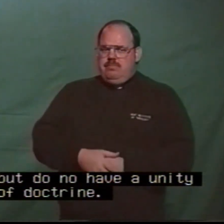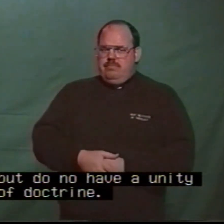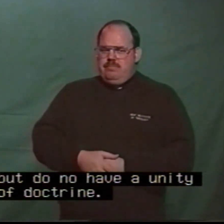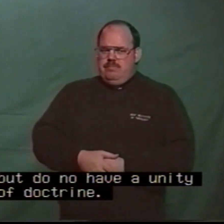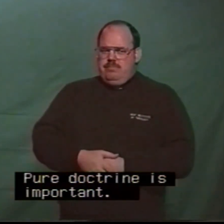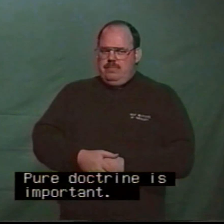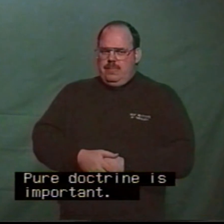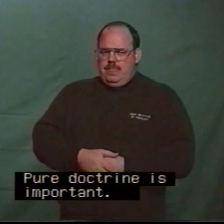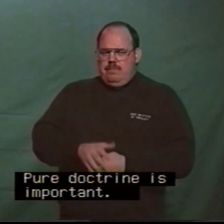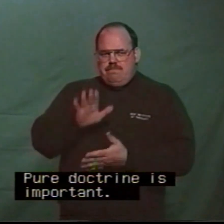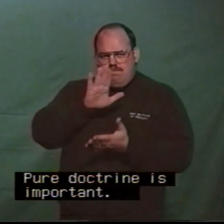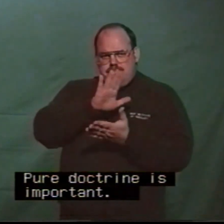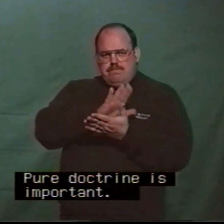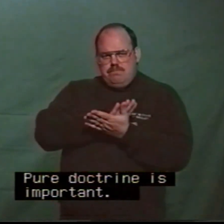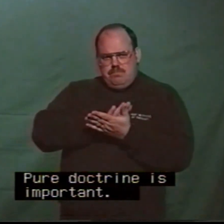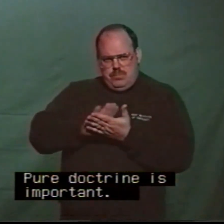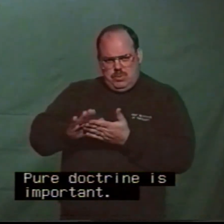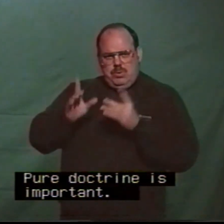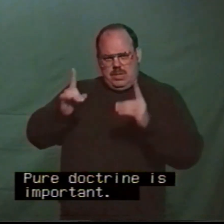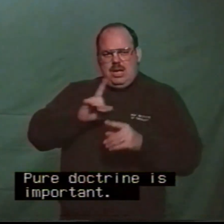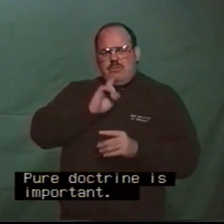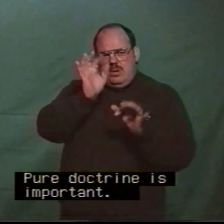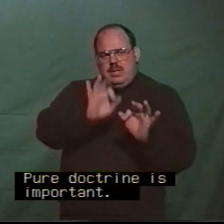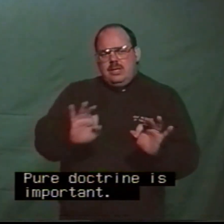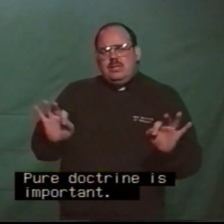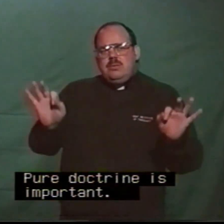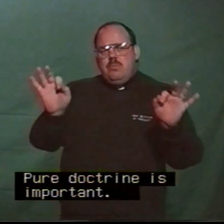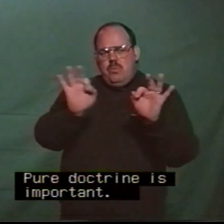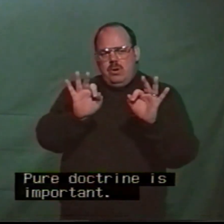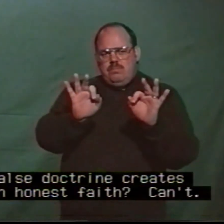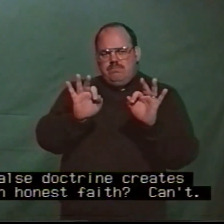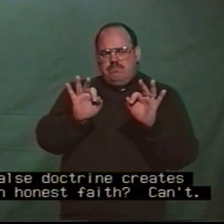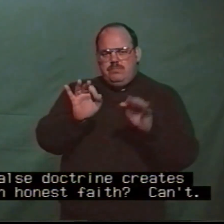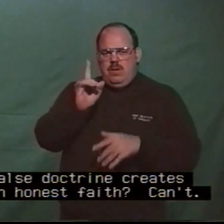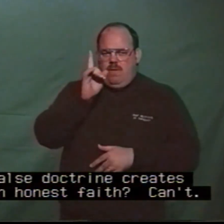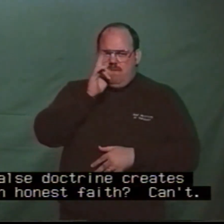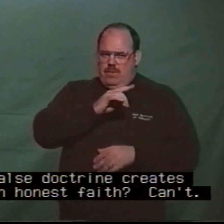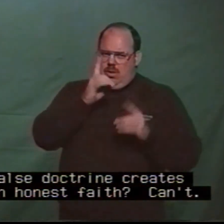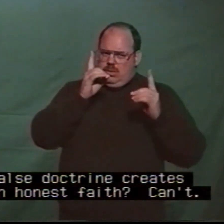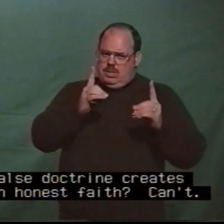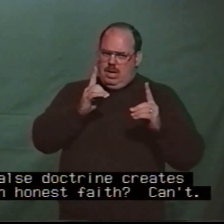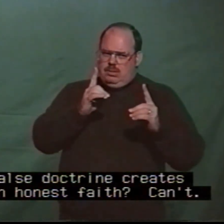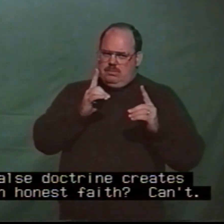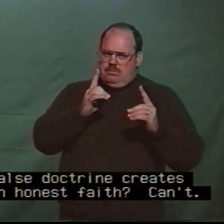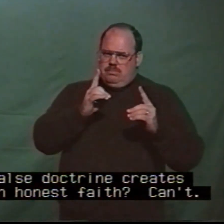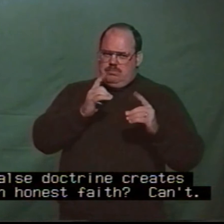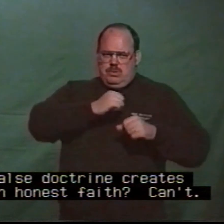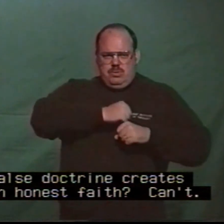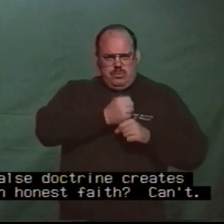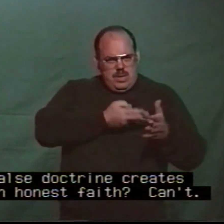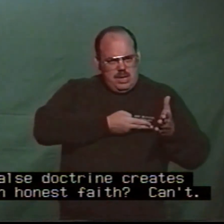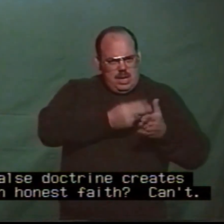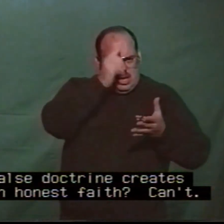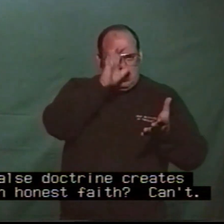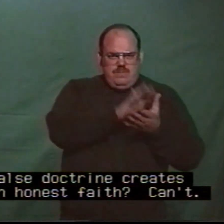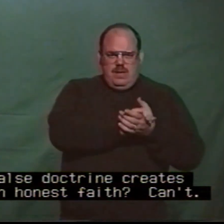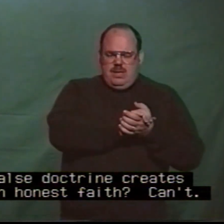pure doctrine is important false doctrine creates an honest faith can't